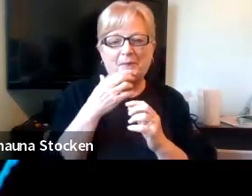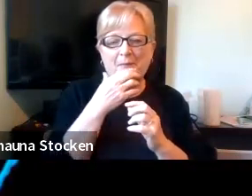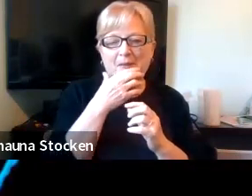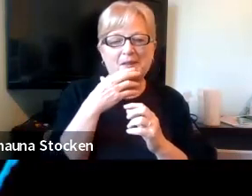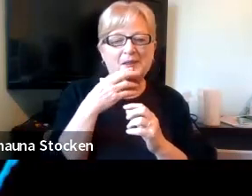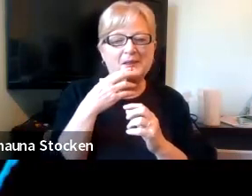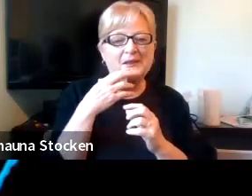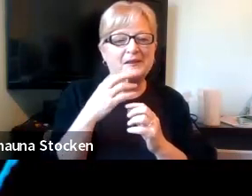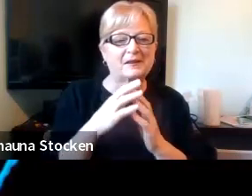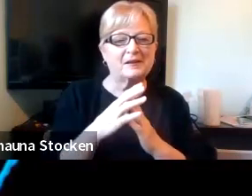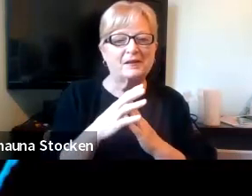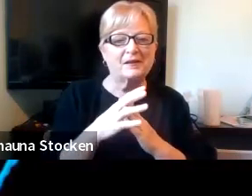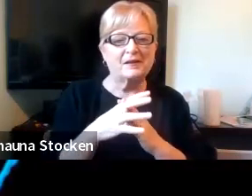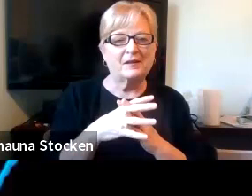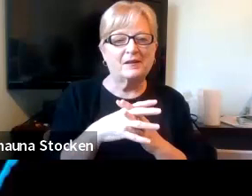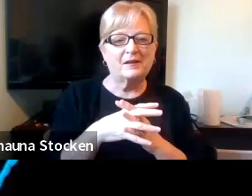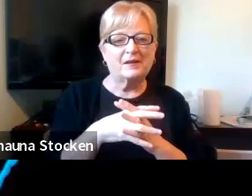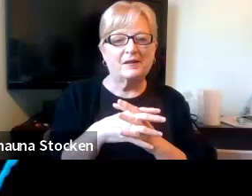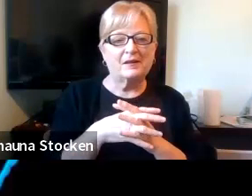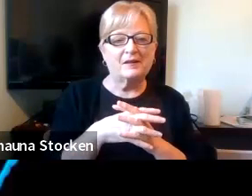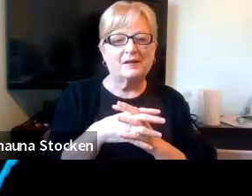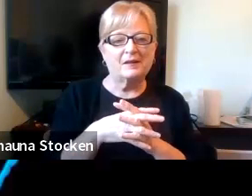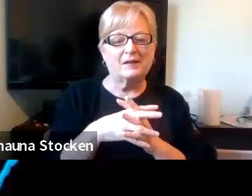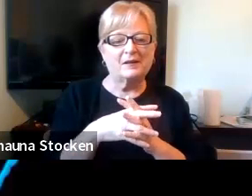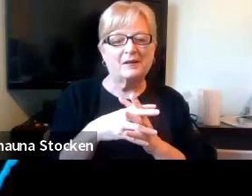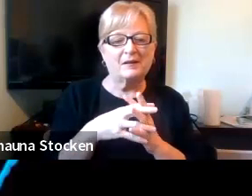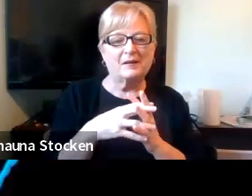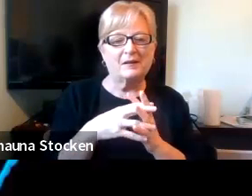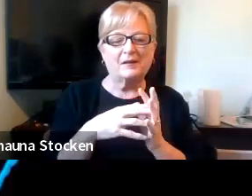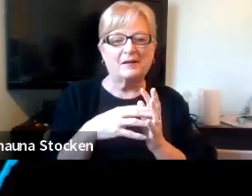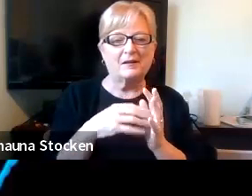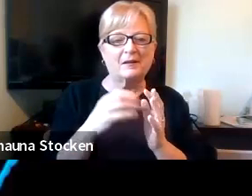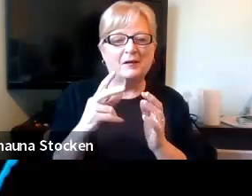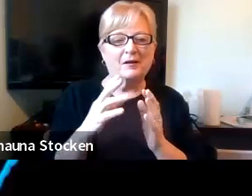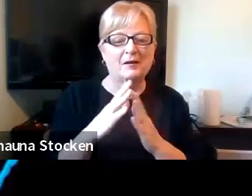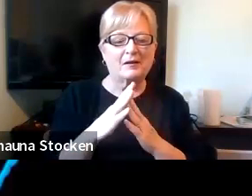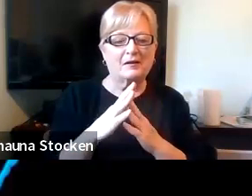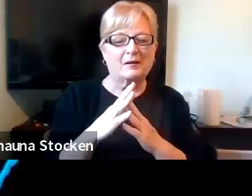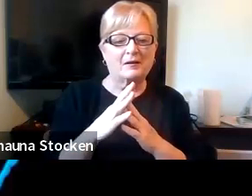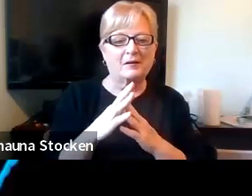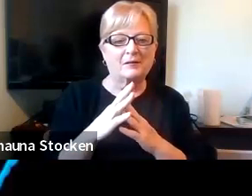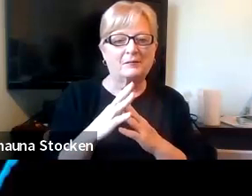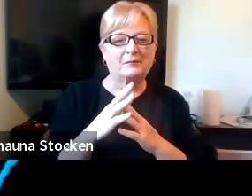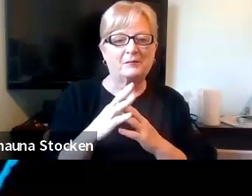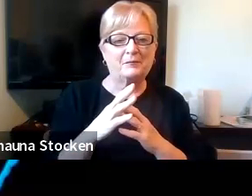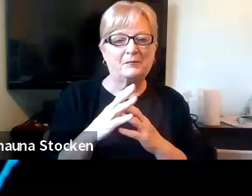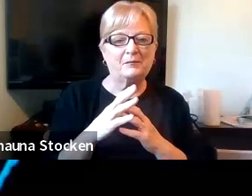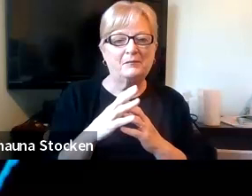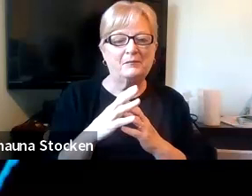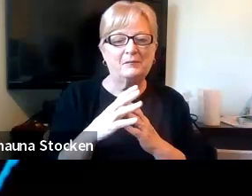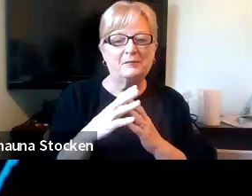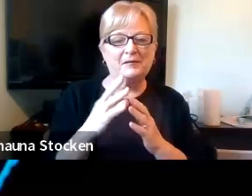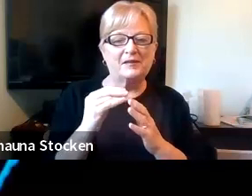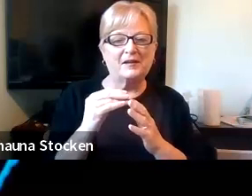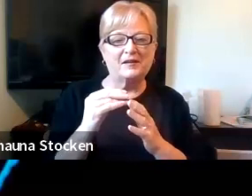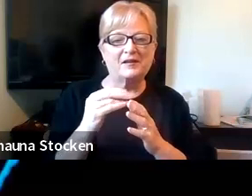so live transcription closed captioning button enabled. Press F there we go. B. Okay, why is it not? to move the nice.